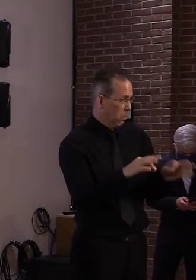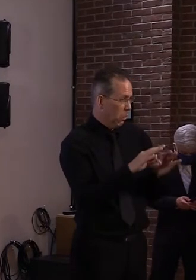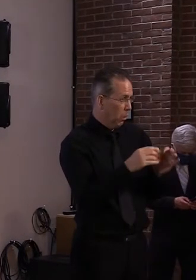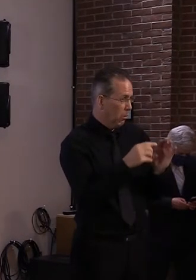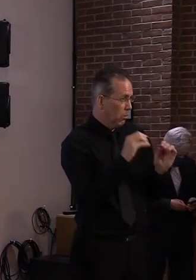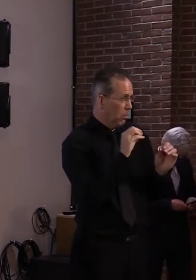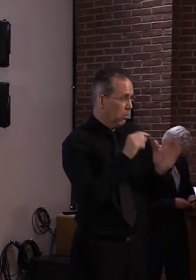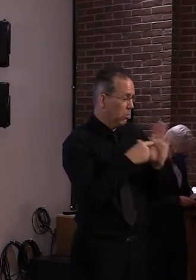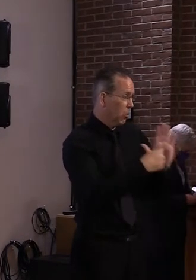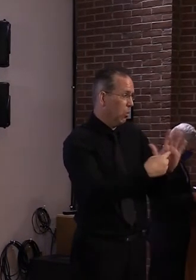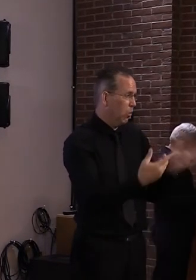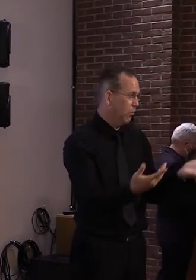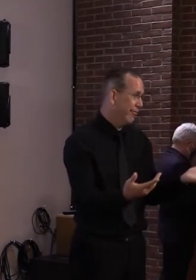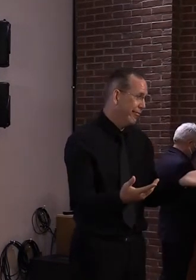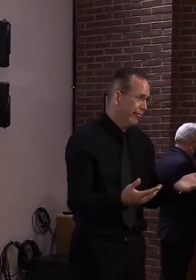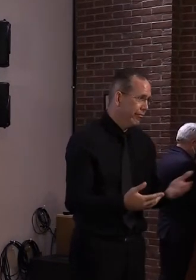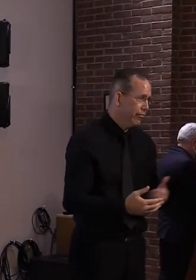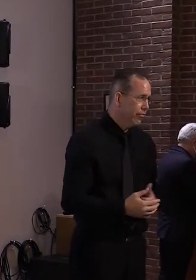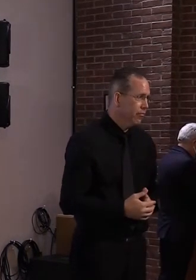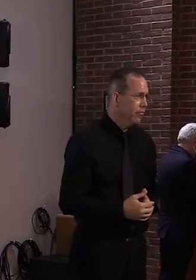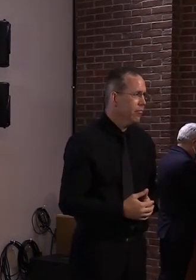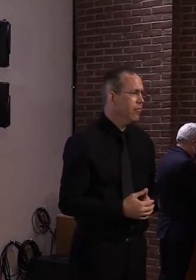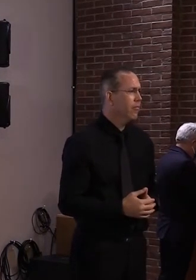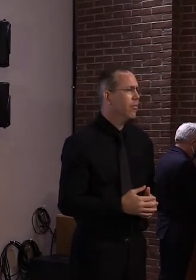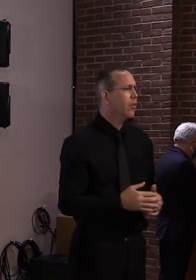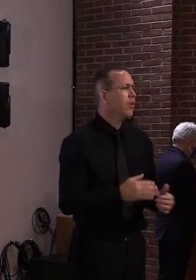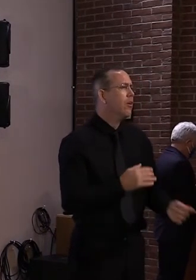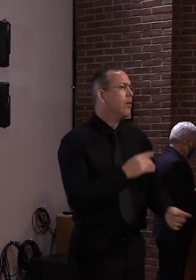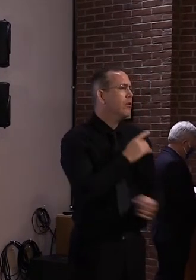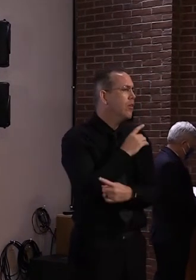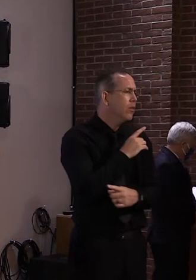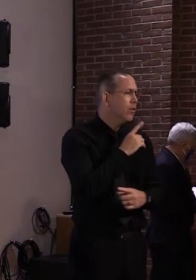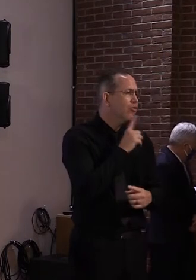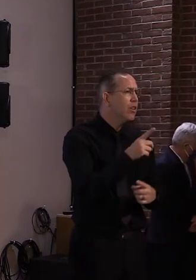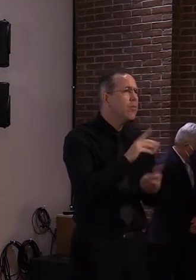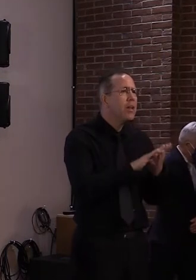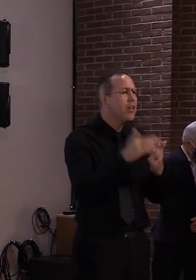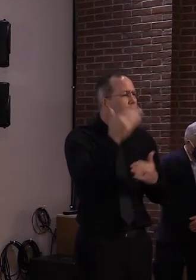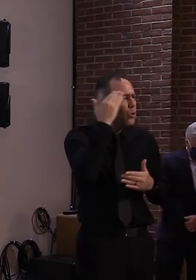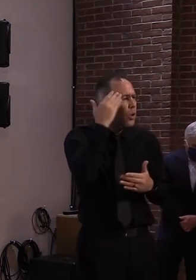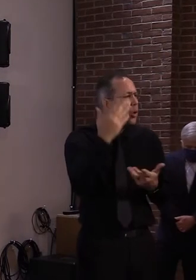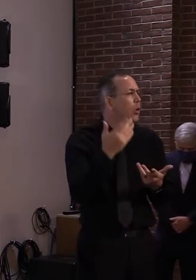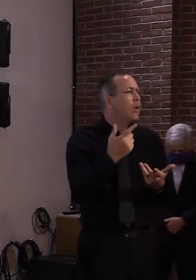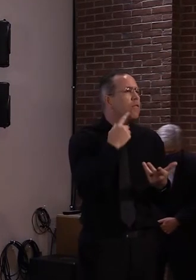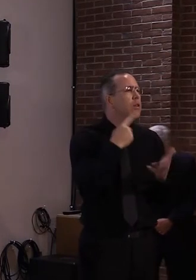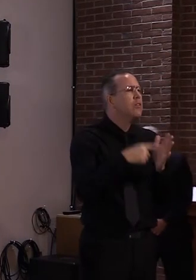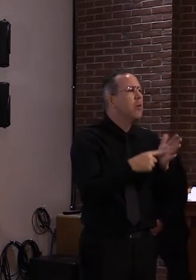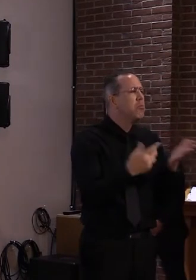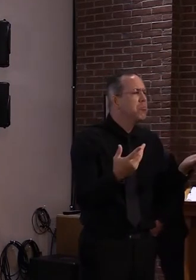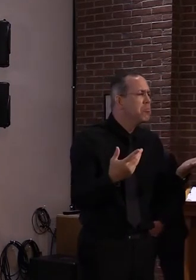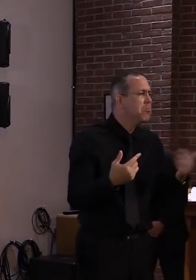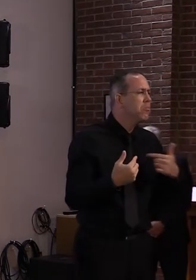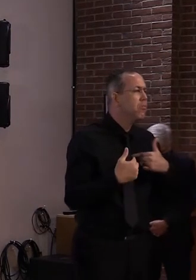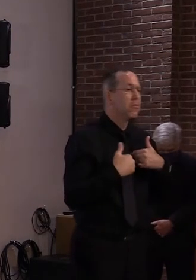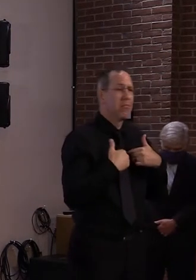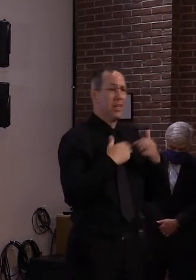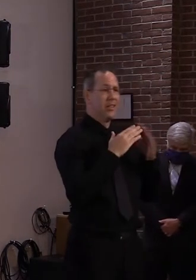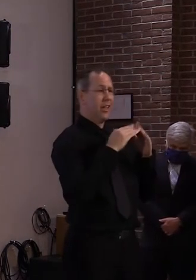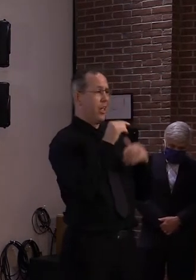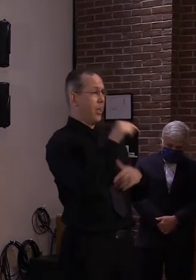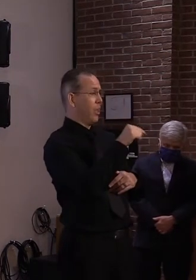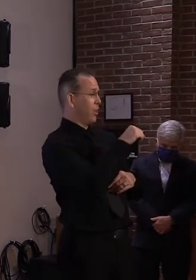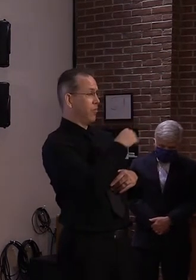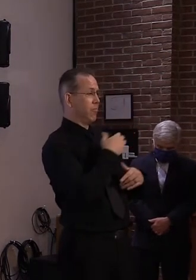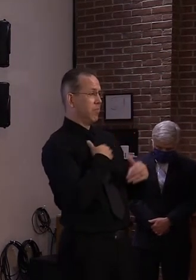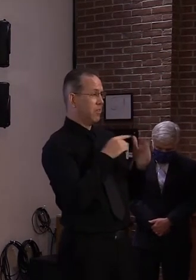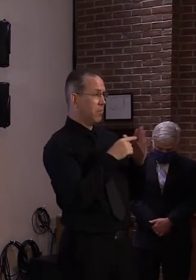Well, I think it would be meaningful to know that, you know, in Enosburg we had, you know, 20 people get tested over 3 months